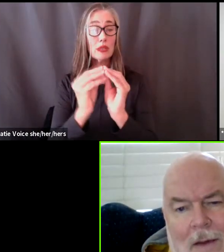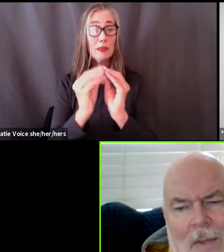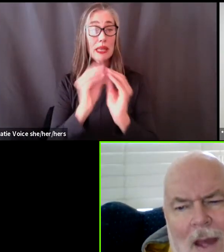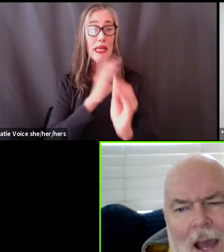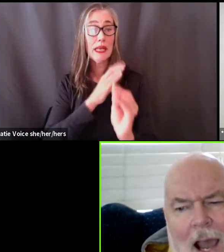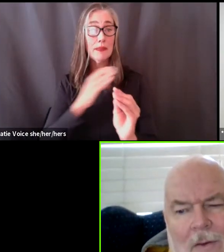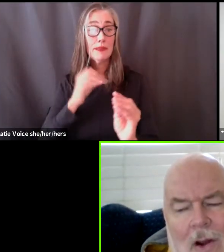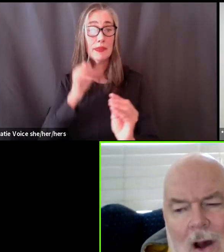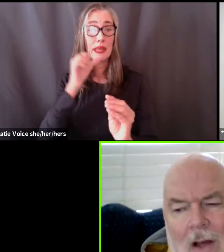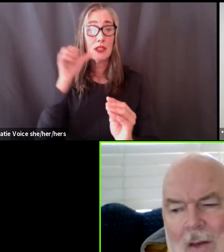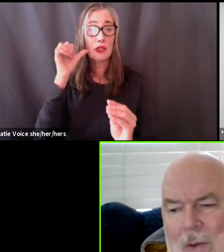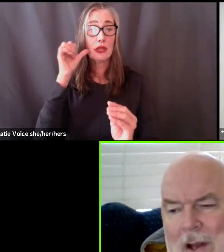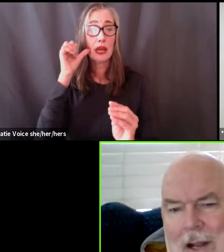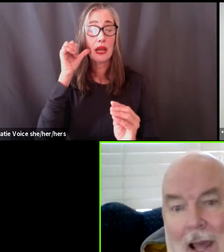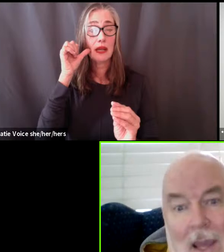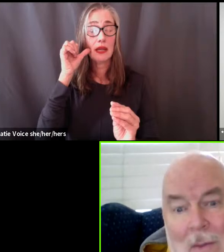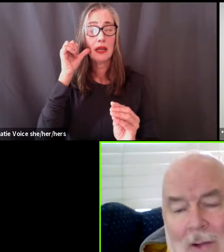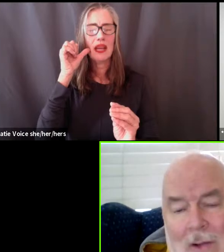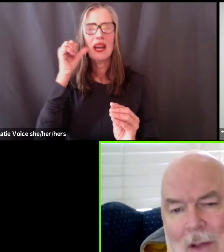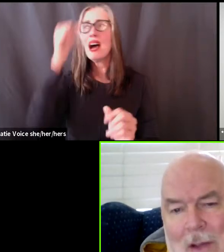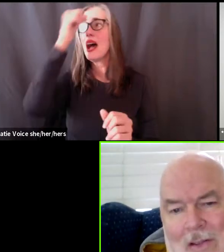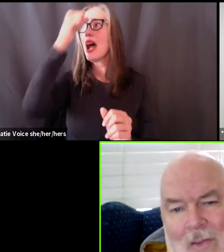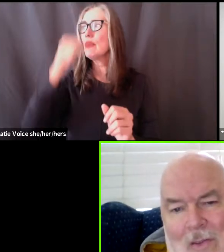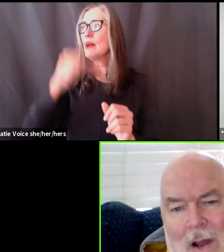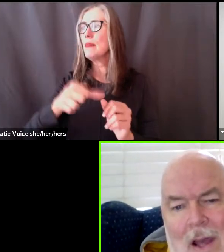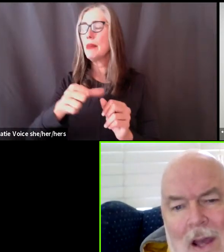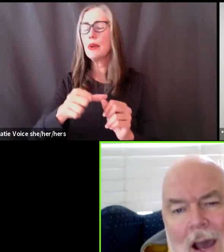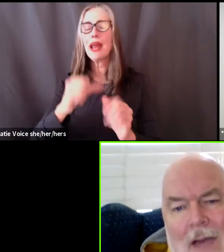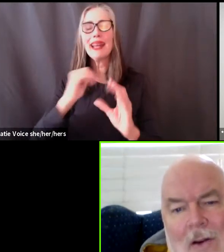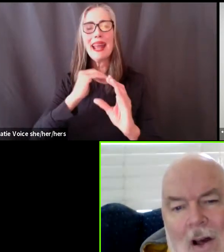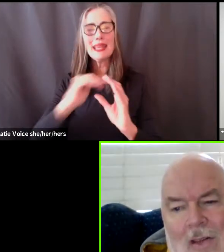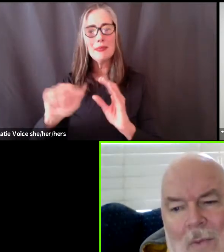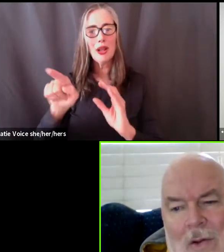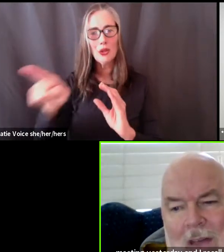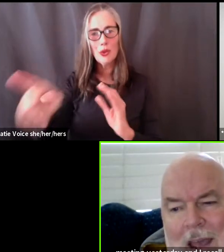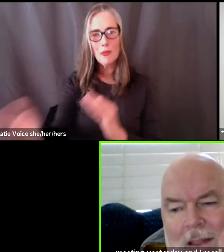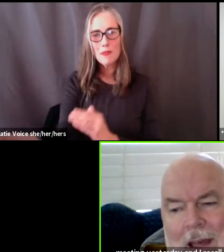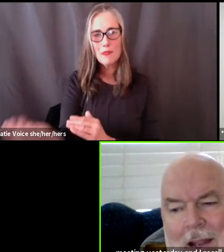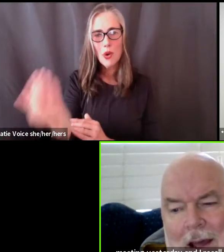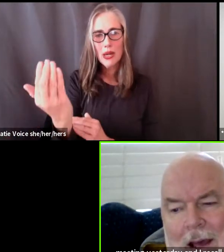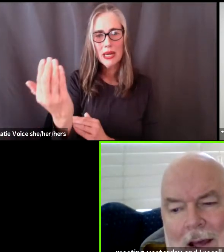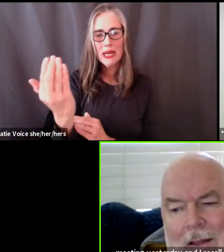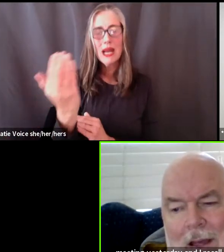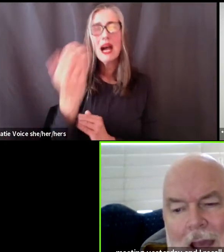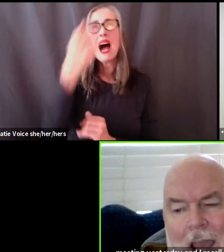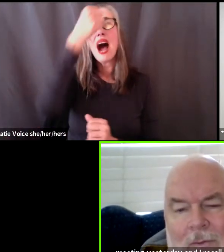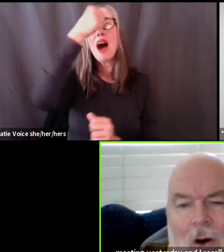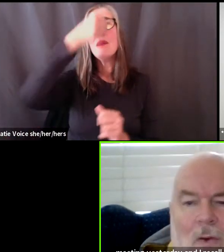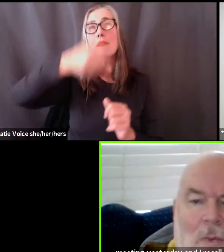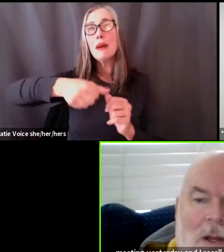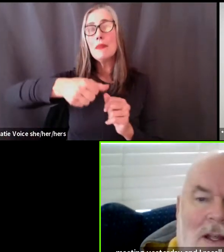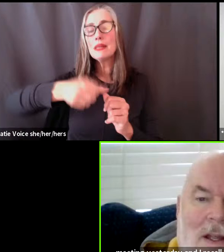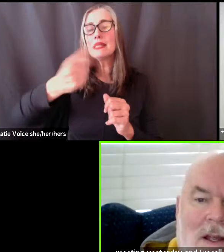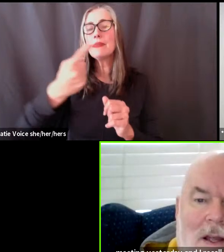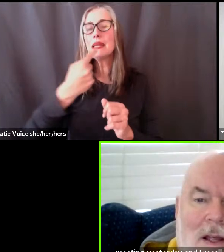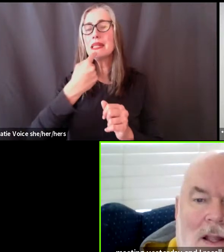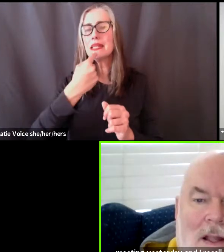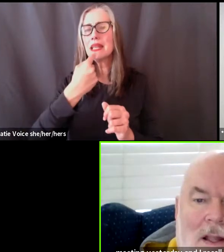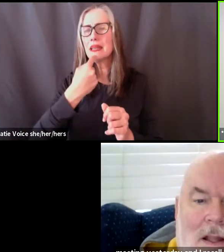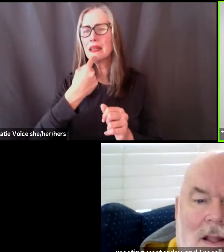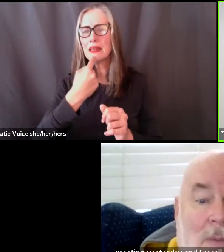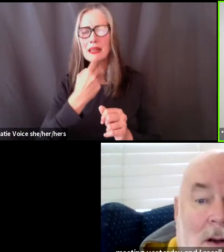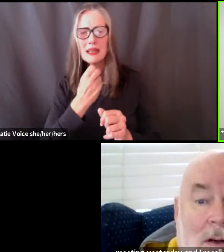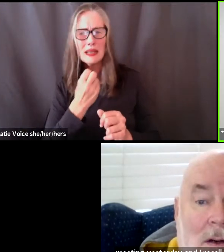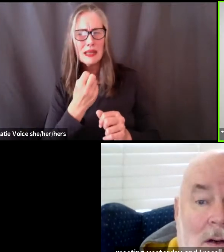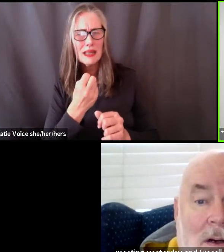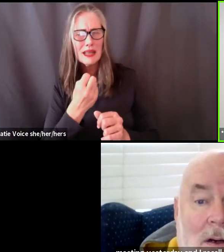and I recall someone, and I emailed you about this morning. I recall someone saying that a vote would be.